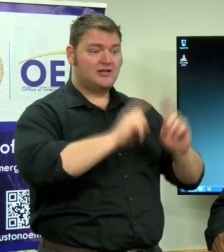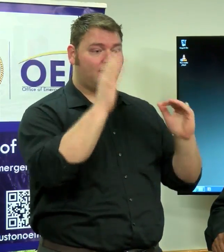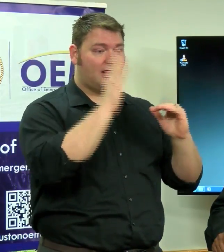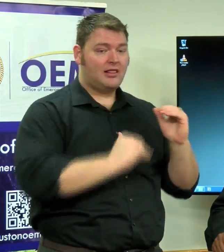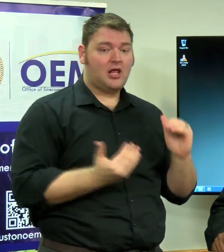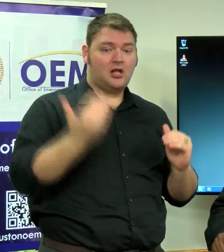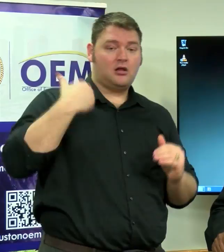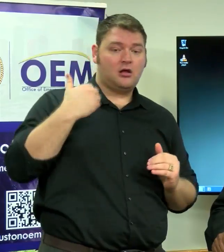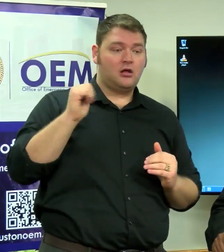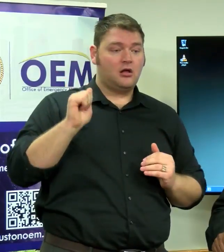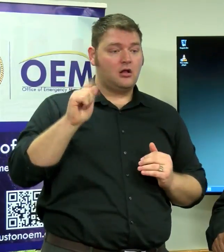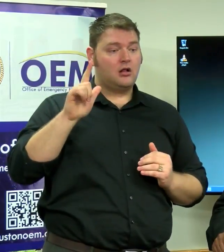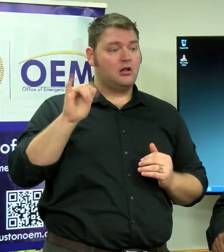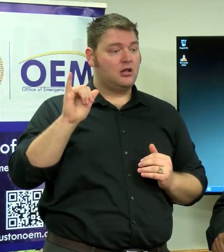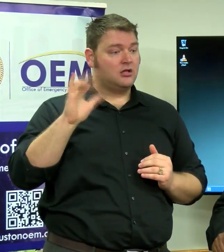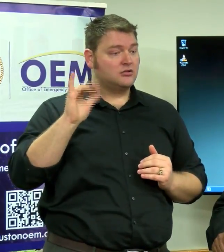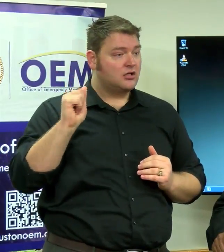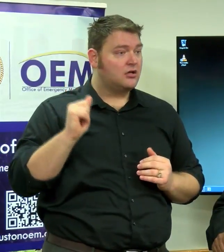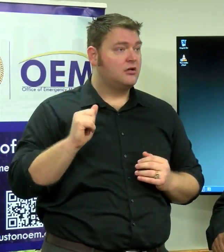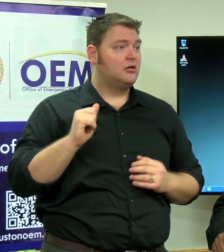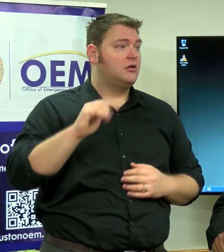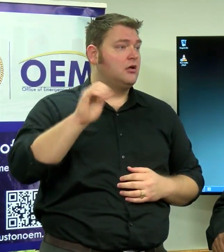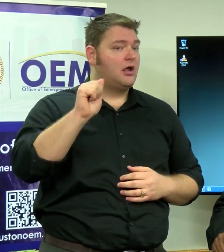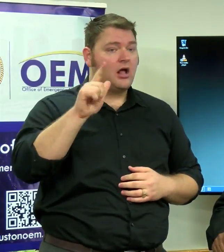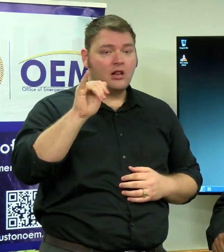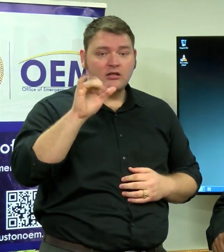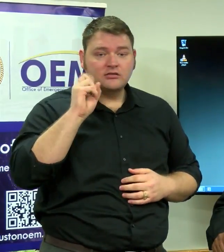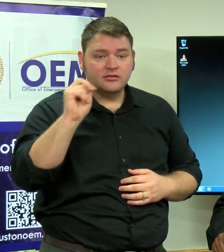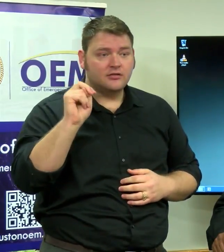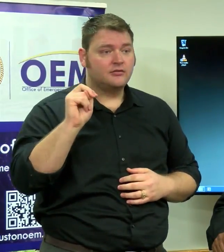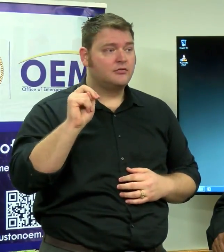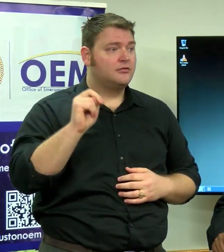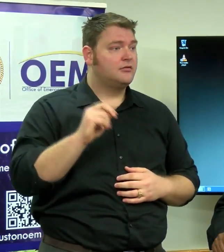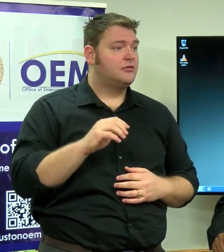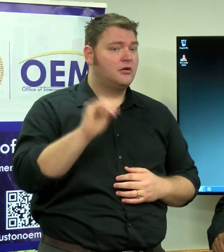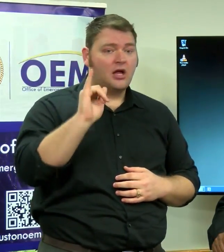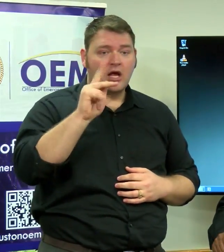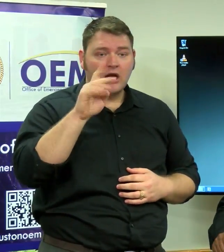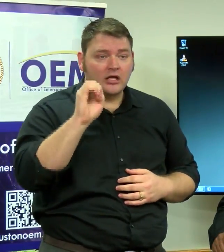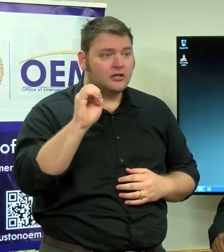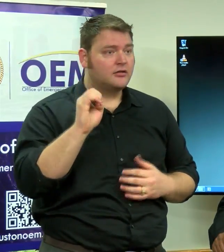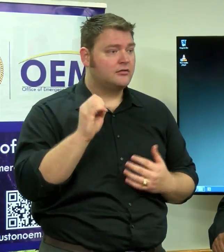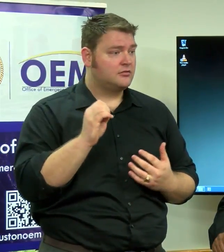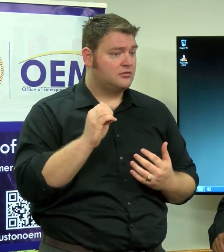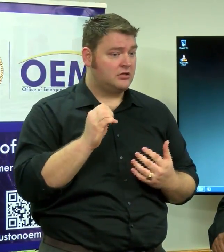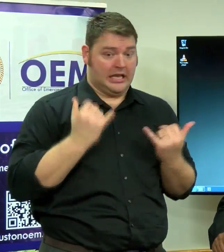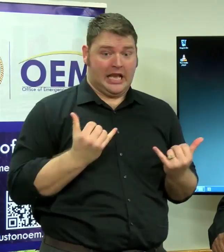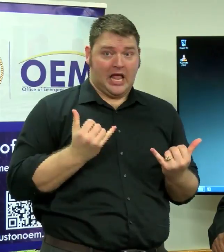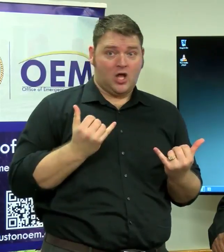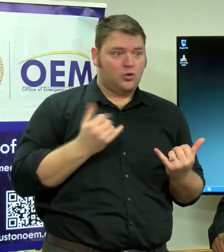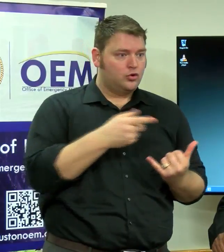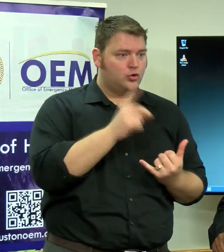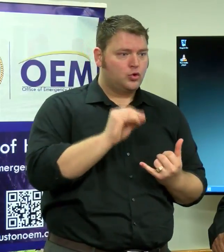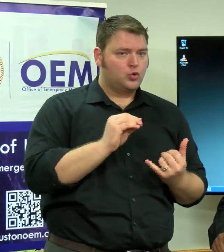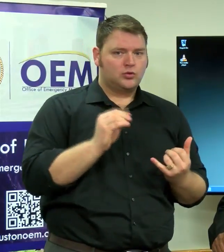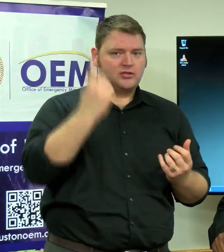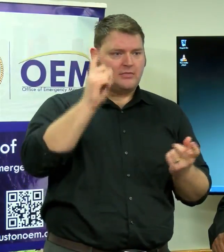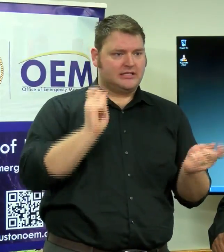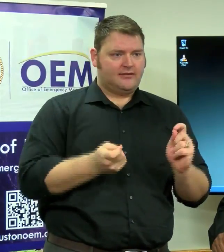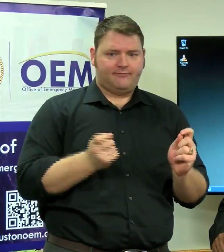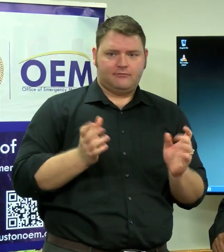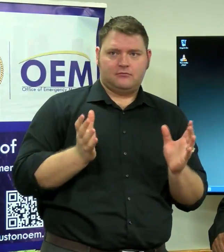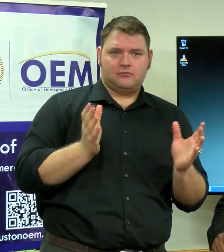Ike? Because of this, is there anything that's being new or different, or maybe something that learning curve? I